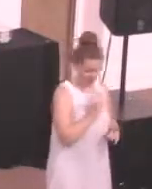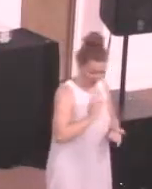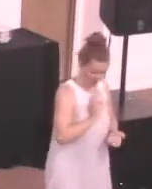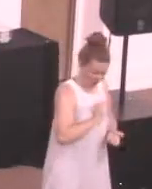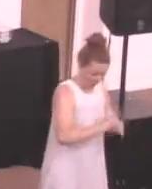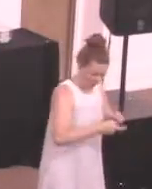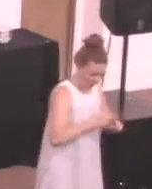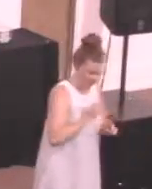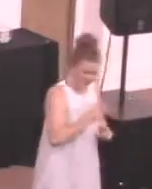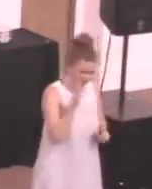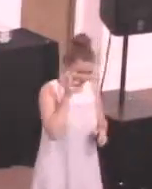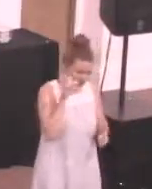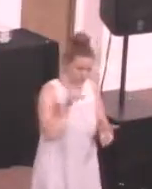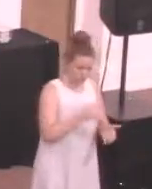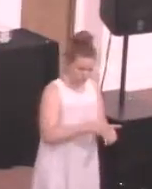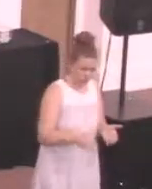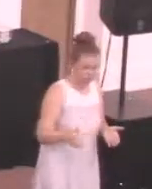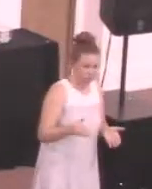and over.